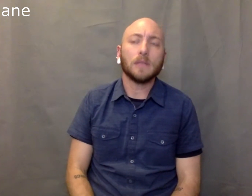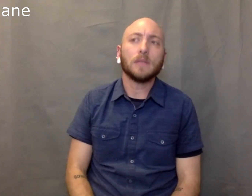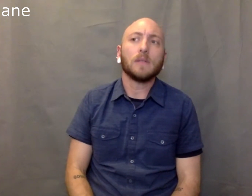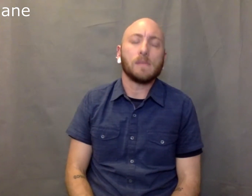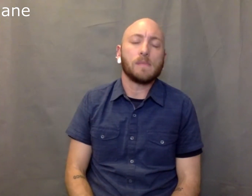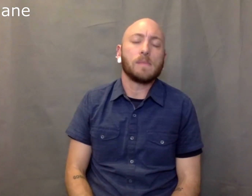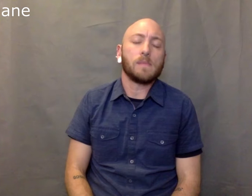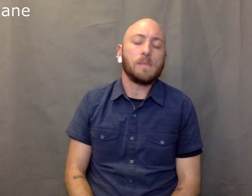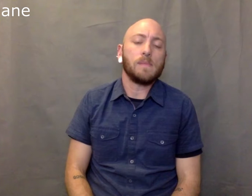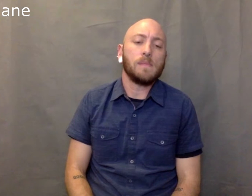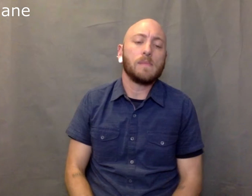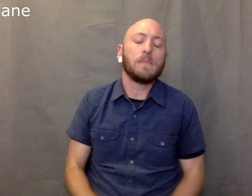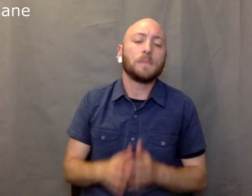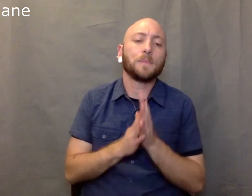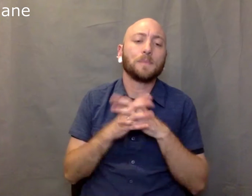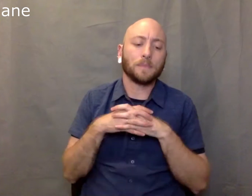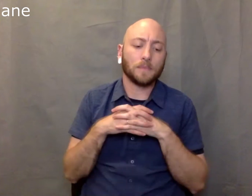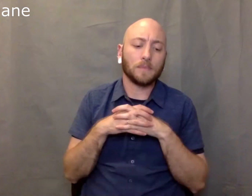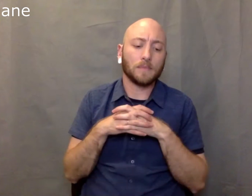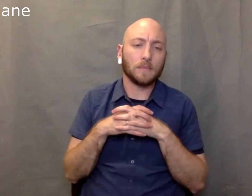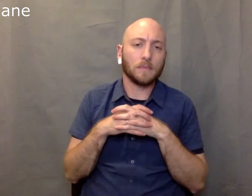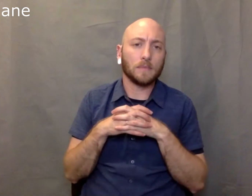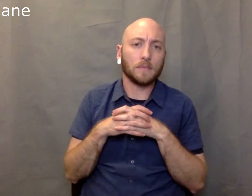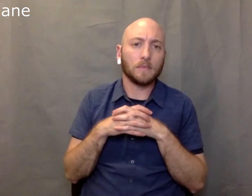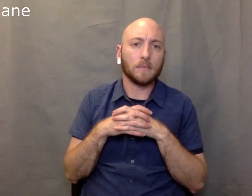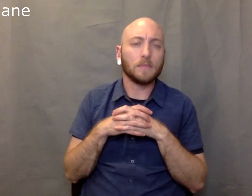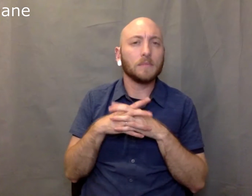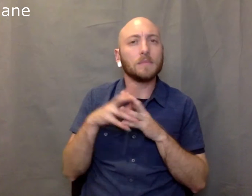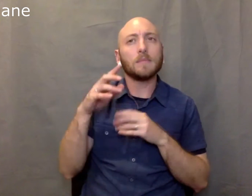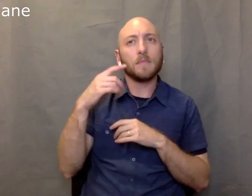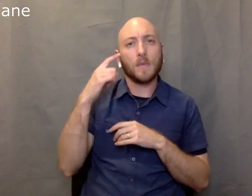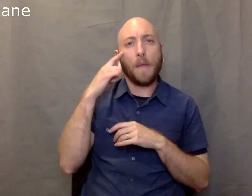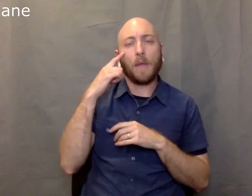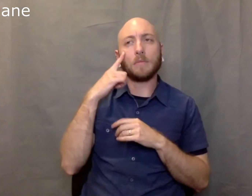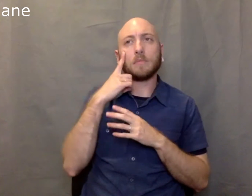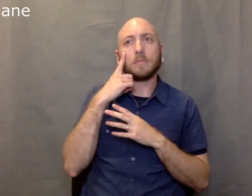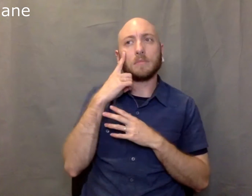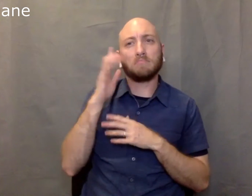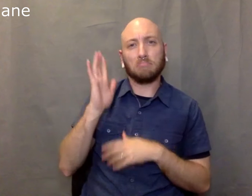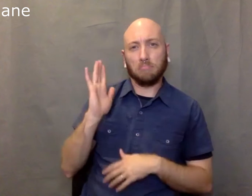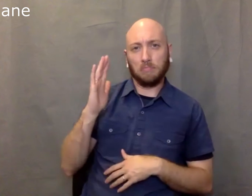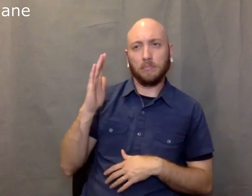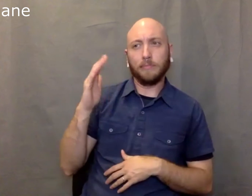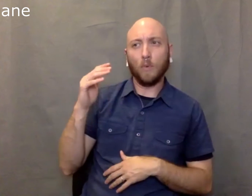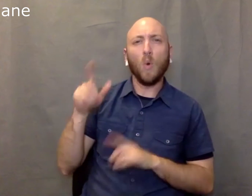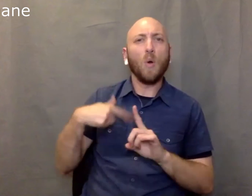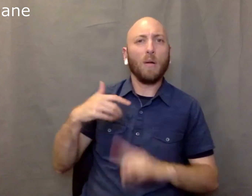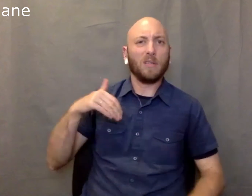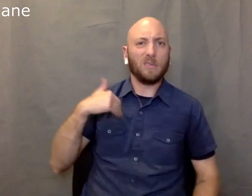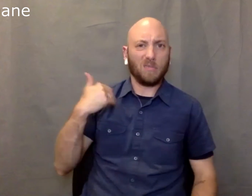But I think that, you know, being a young kid, I always did kind of feel this sense